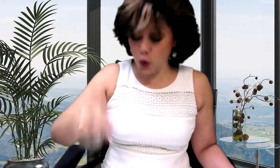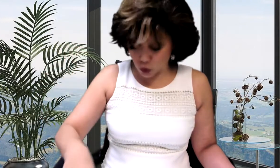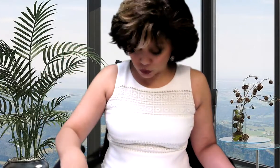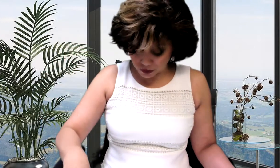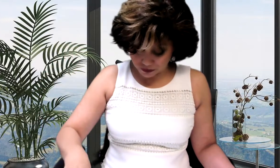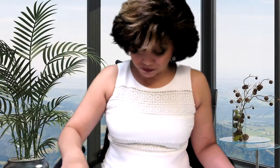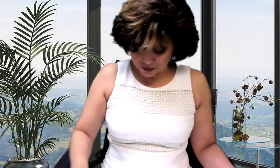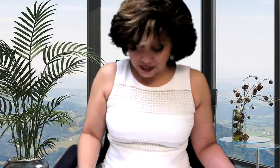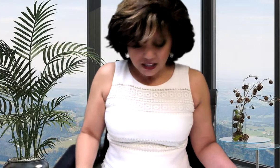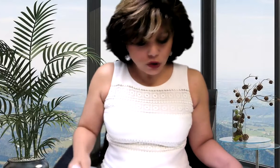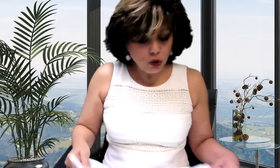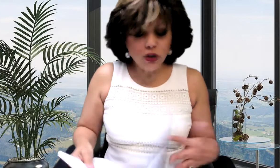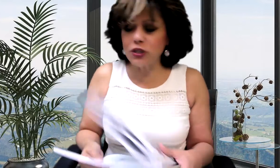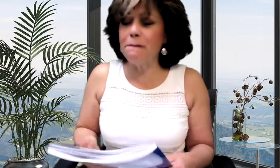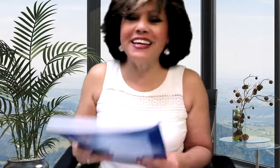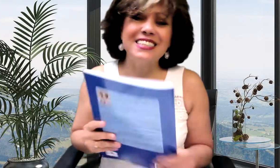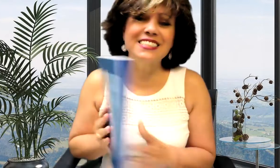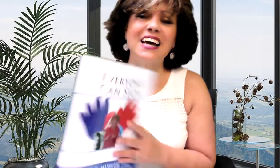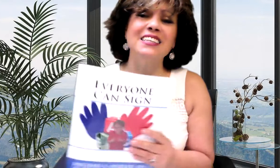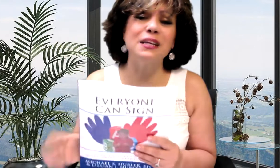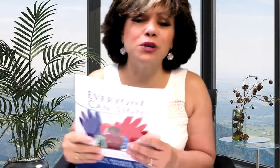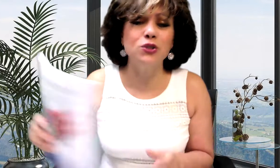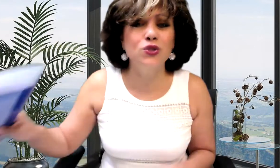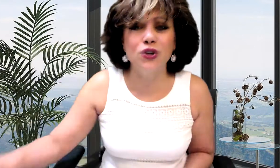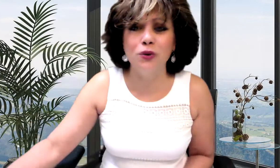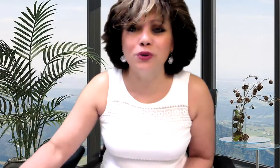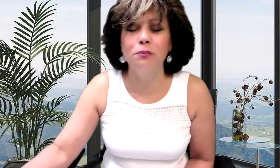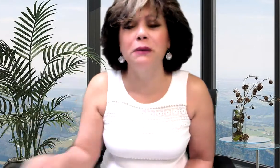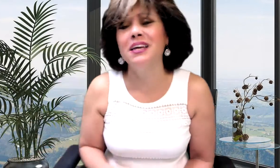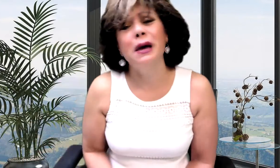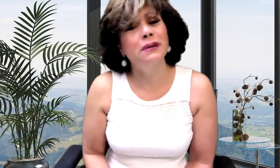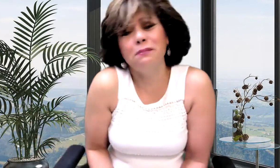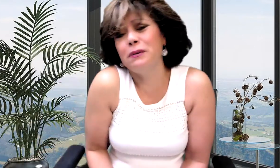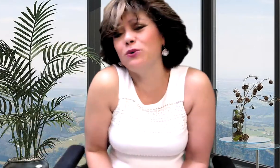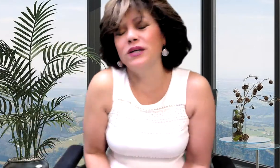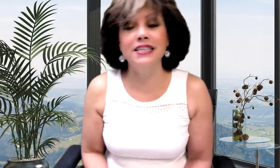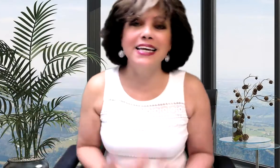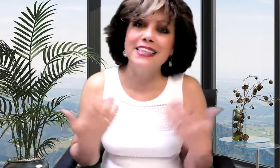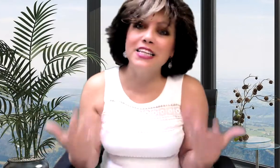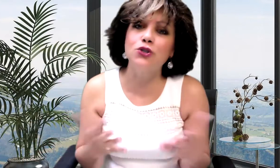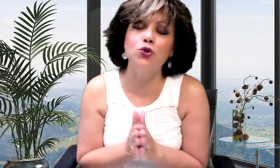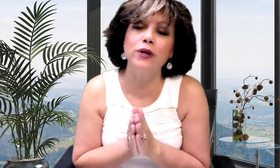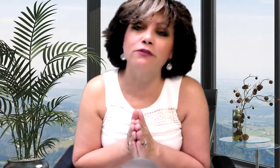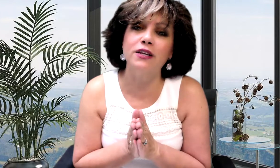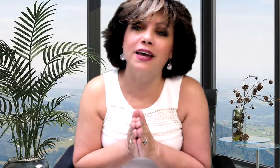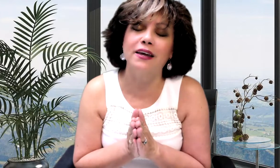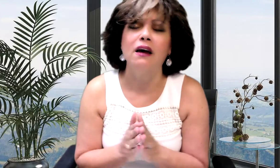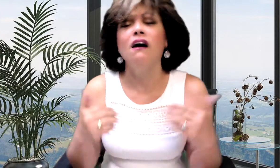no. So those are some basic signs that I want you to start with your baby. But the big ones, anything that you're doing every day. Are